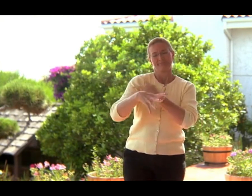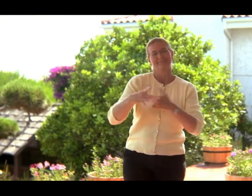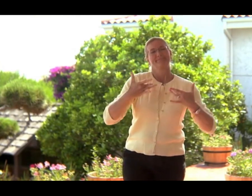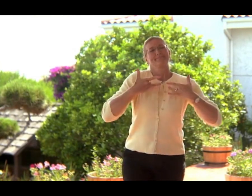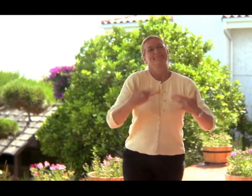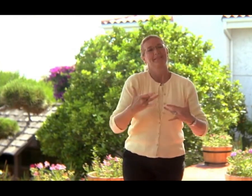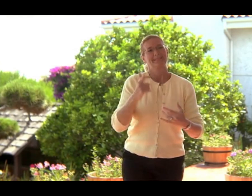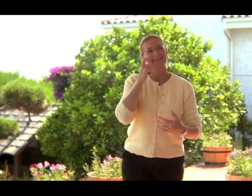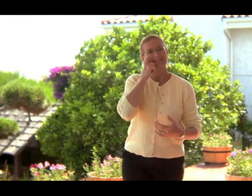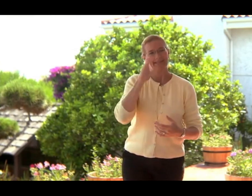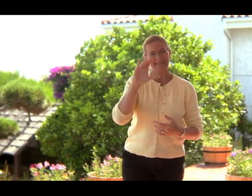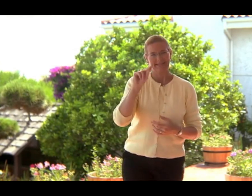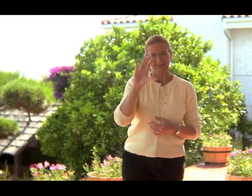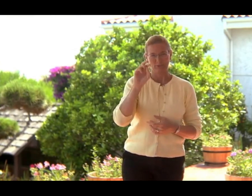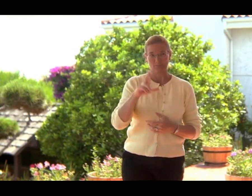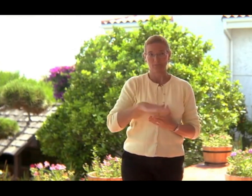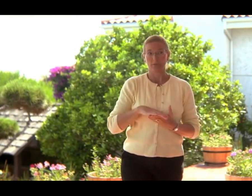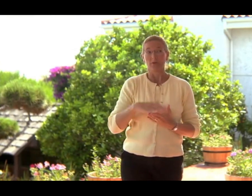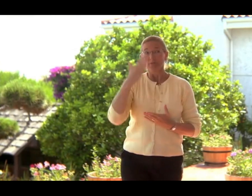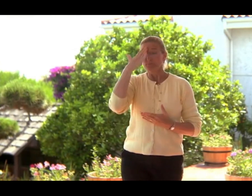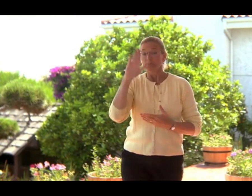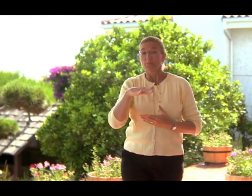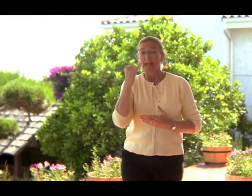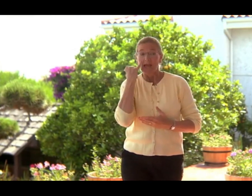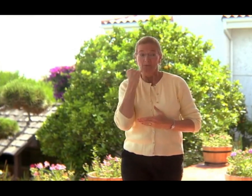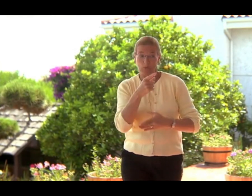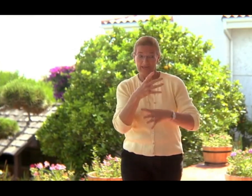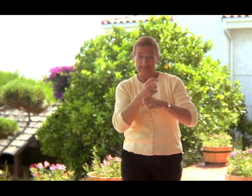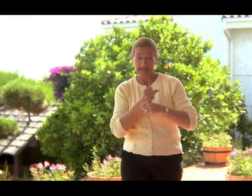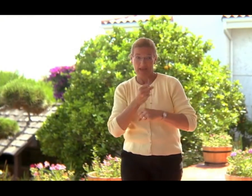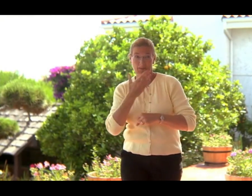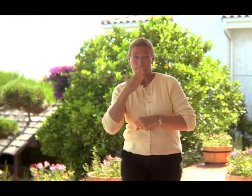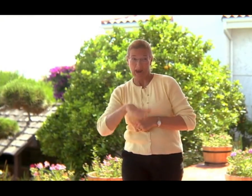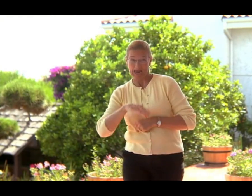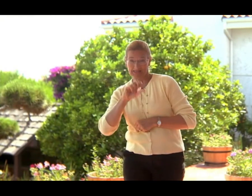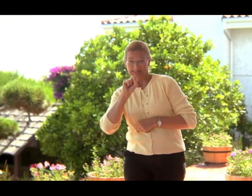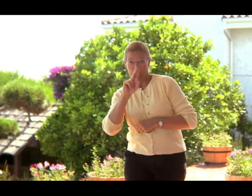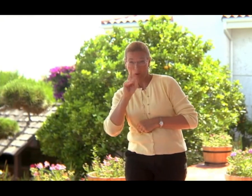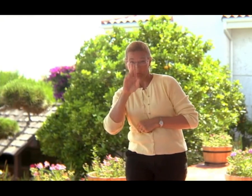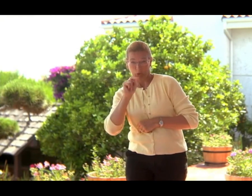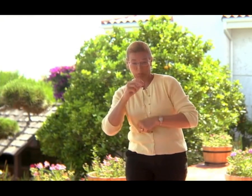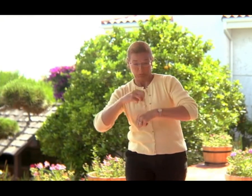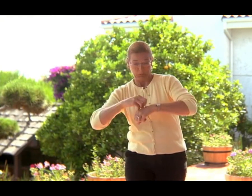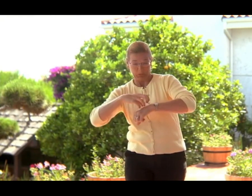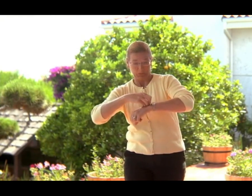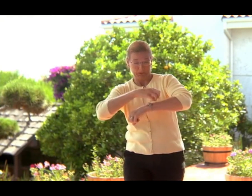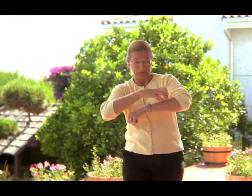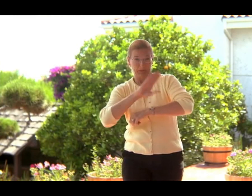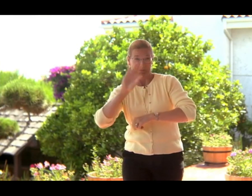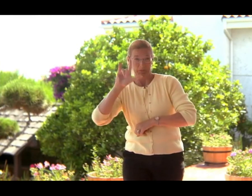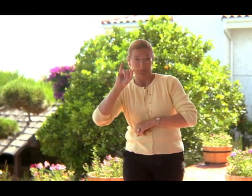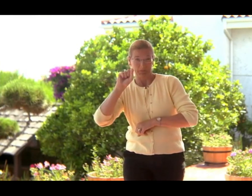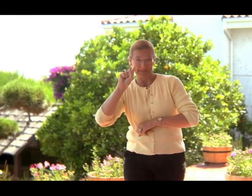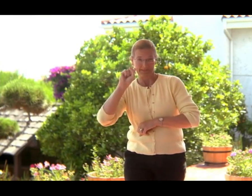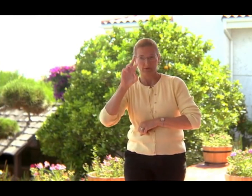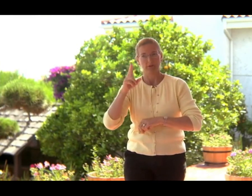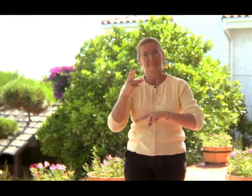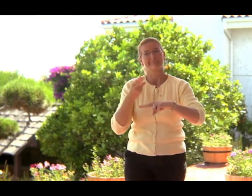like your nose, the tops of your ears, and your arms. However, we also know that getting one very bad blistering sunburn